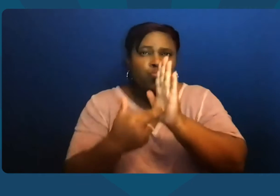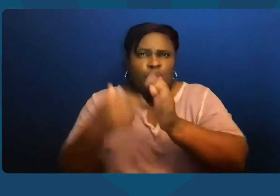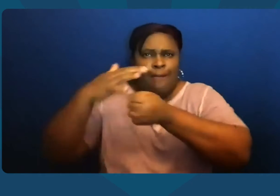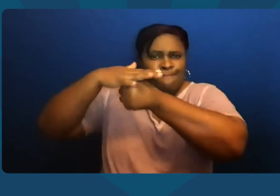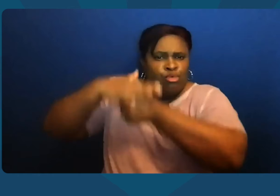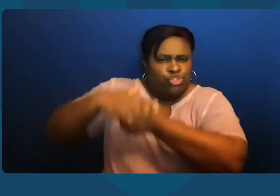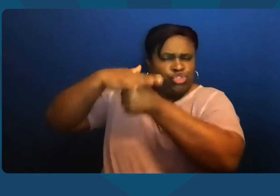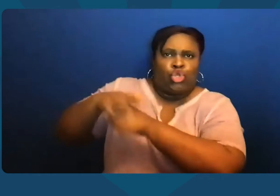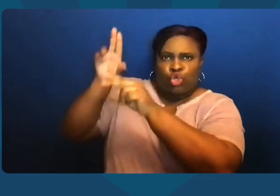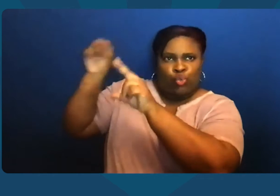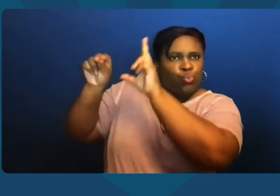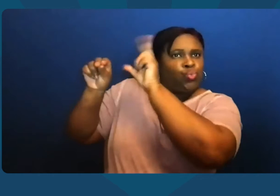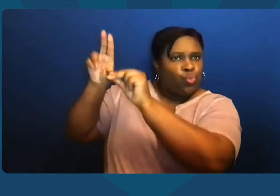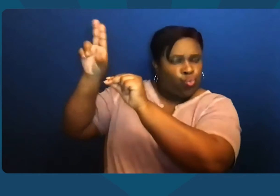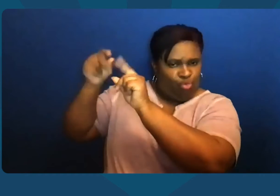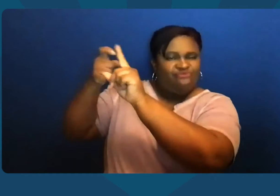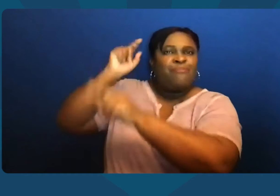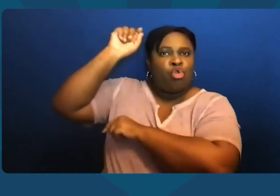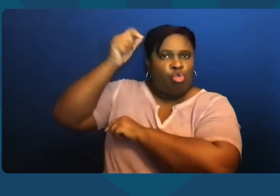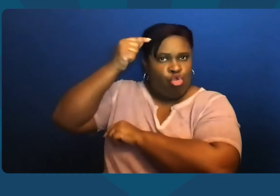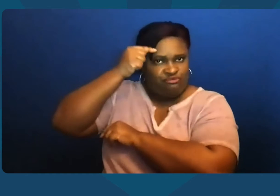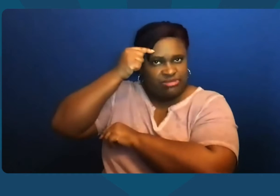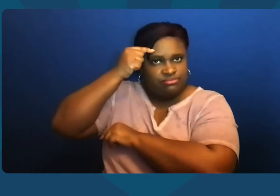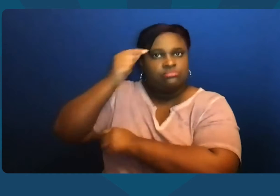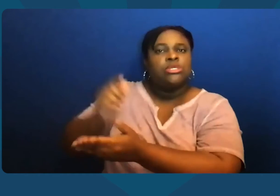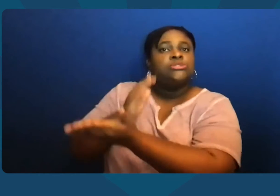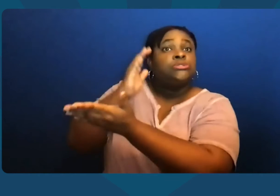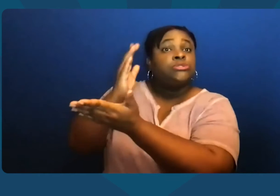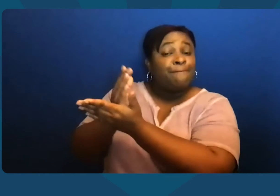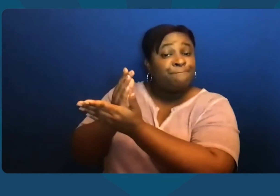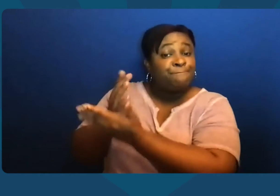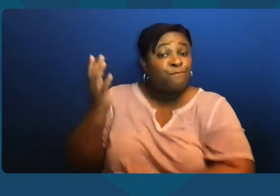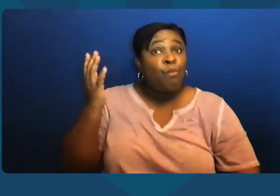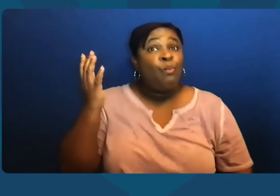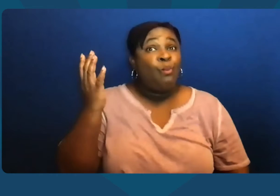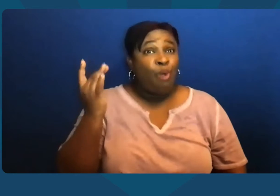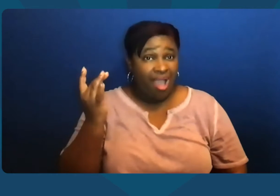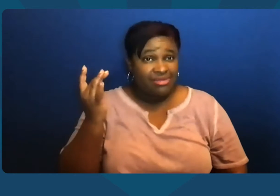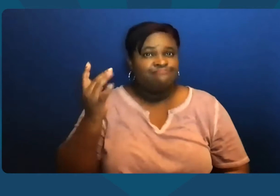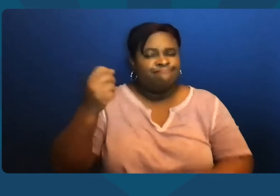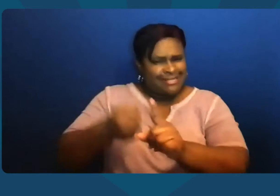unaccountable bureaucracies can impose upon Arizona families.